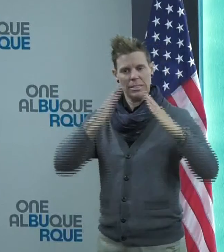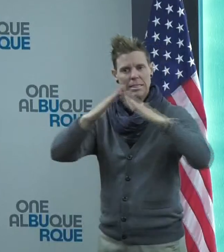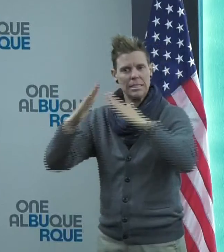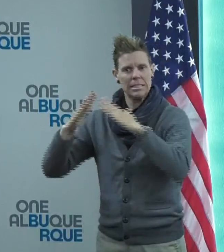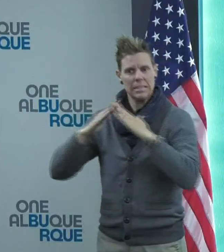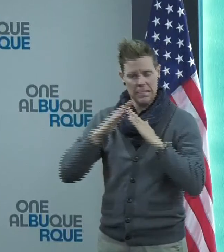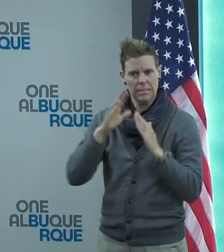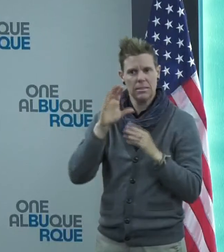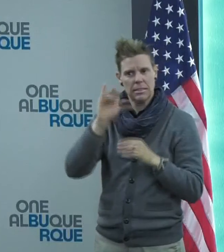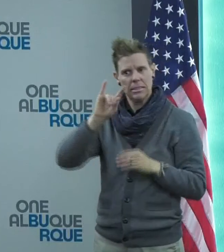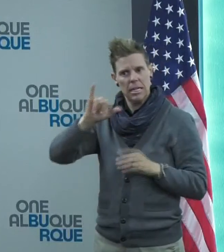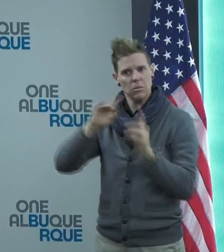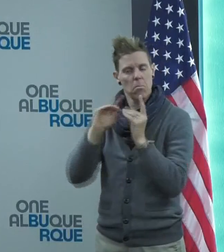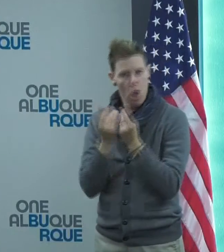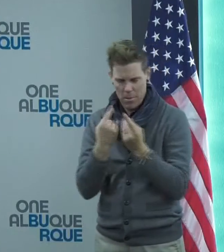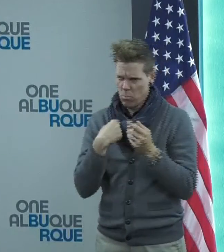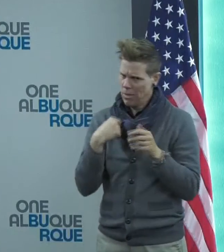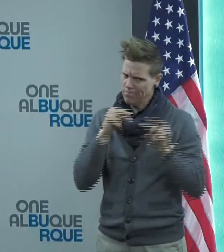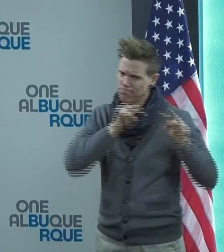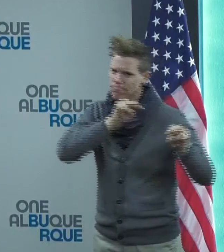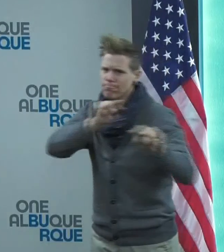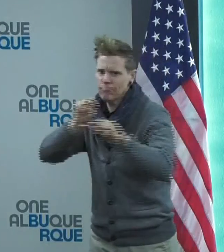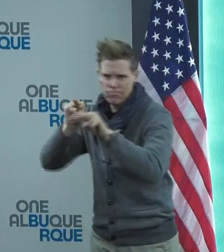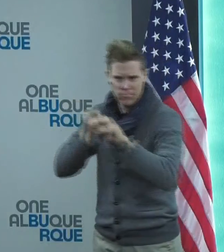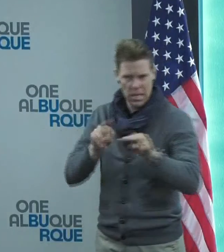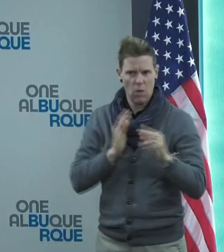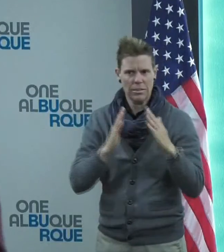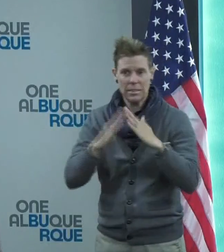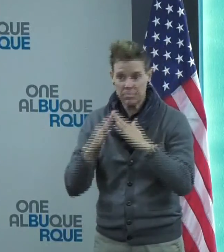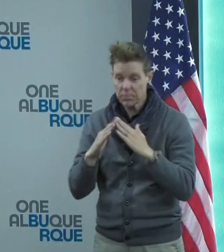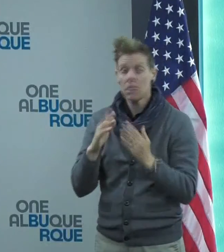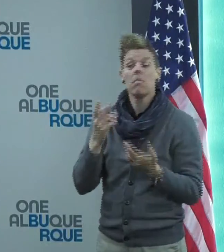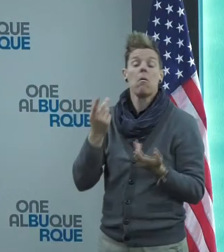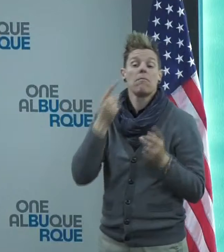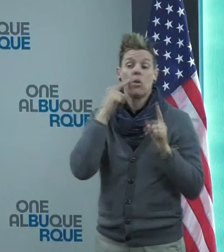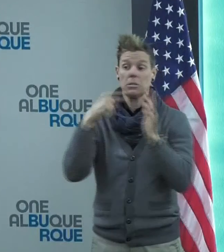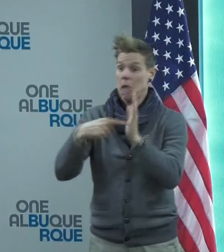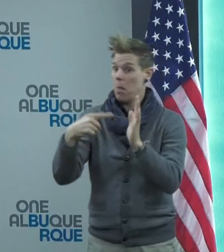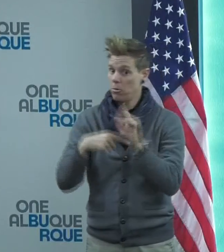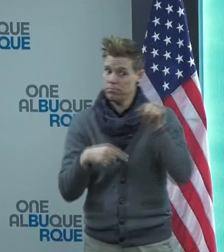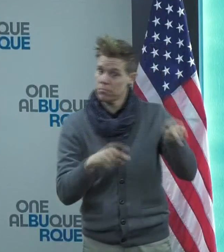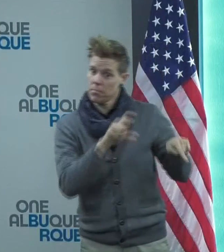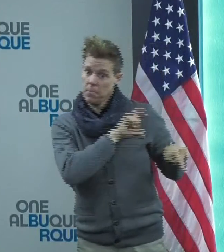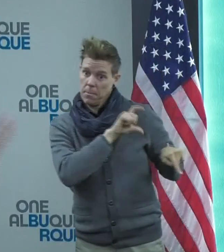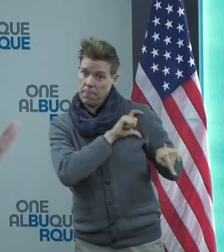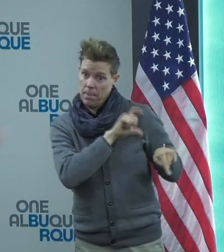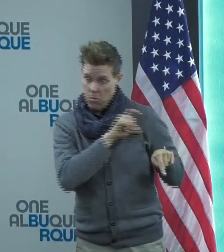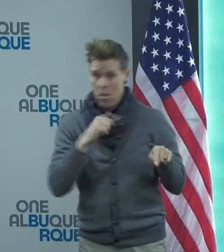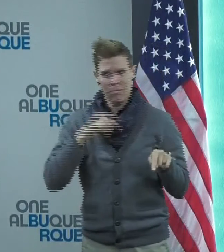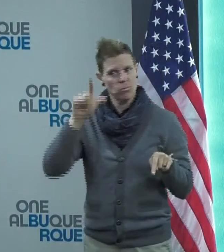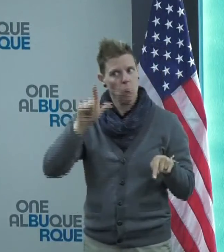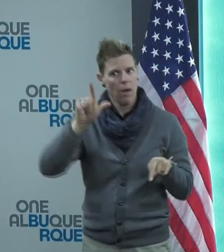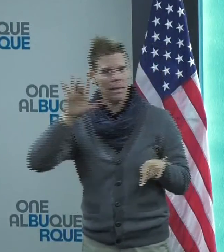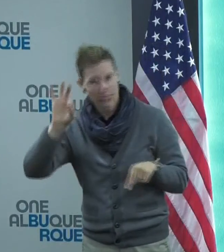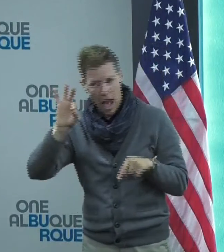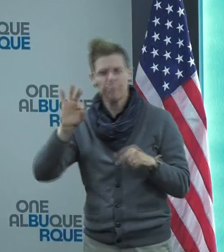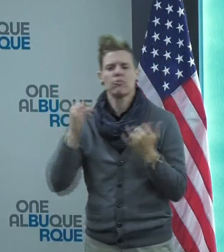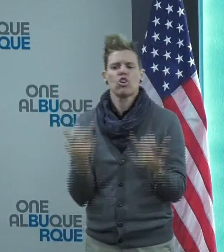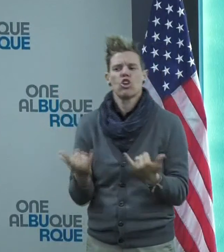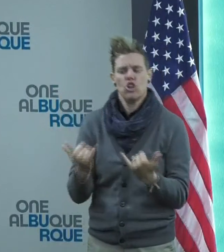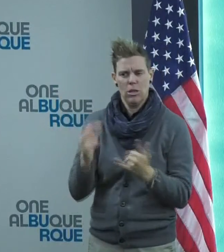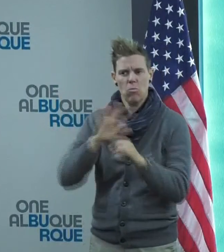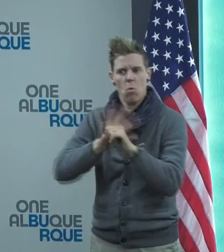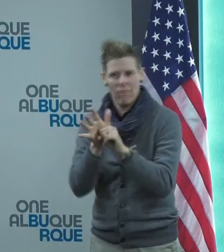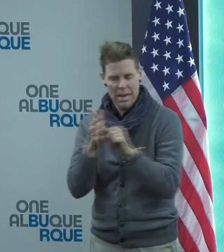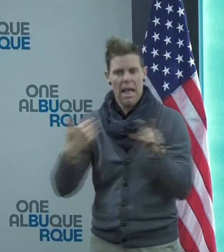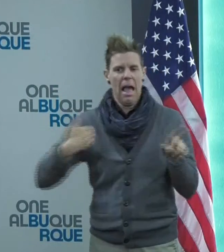slightly in some departments. So for example, at APD, we now have 29 current cases. Again, we're actually grateful it's only